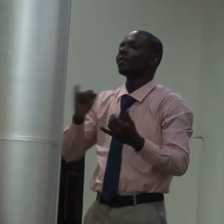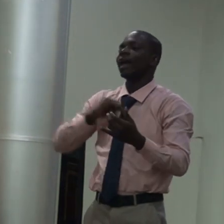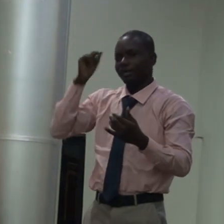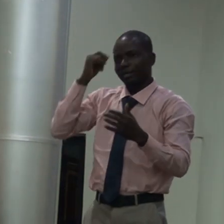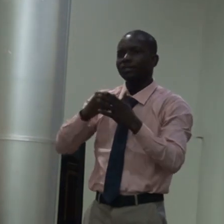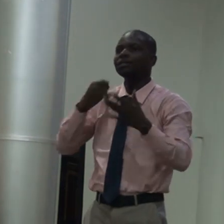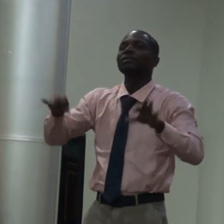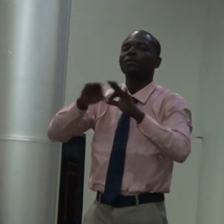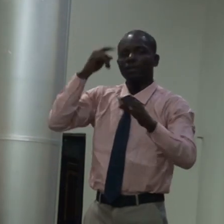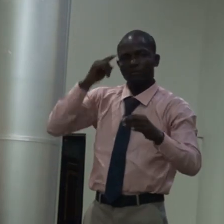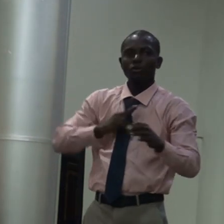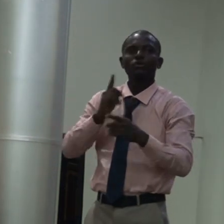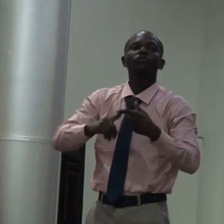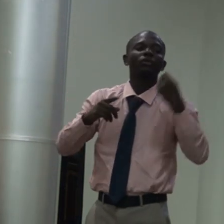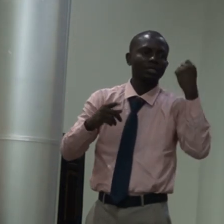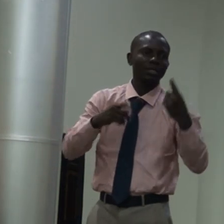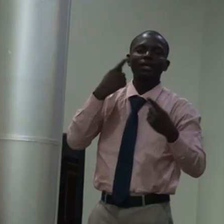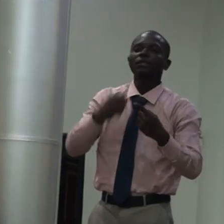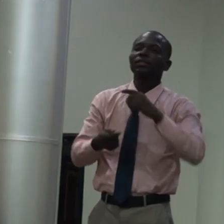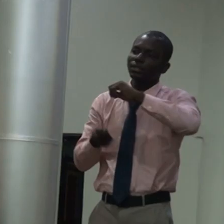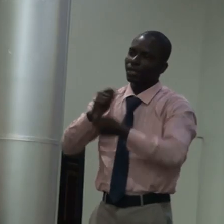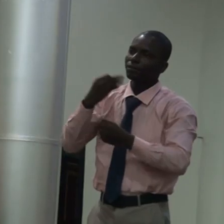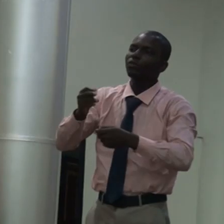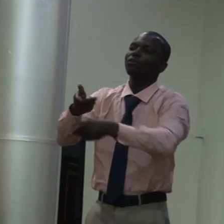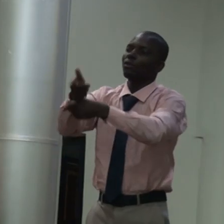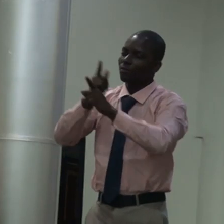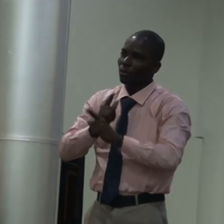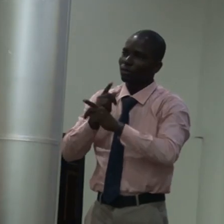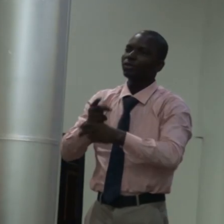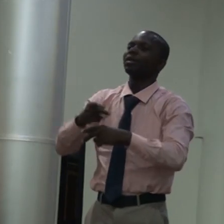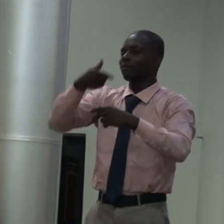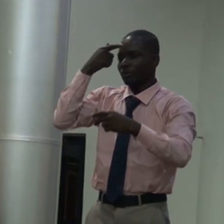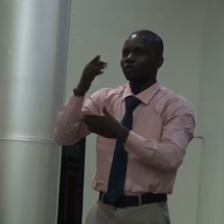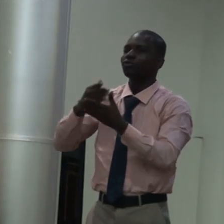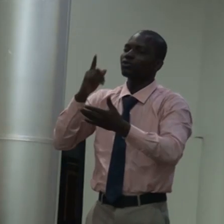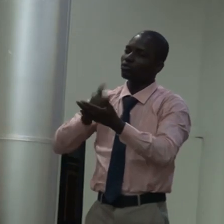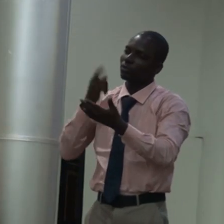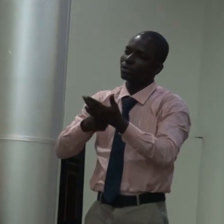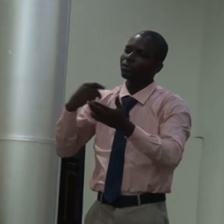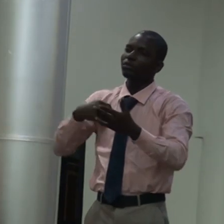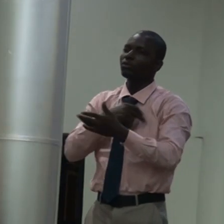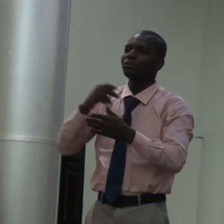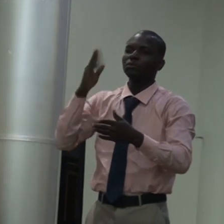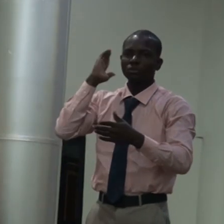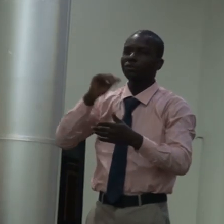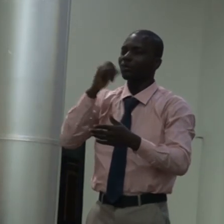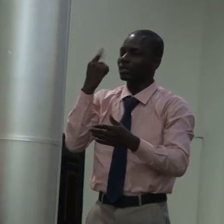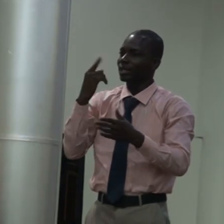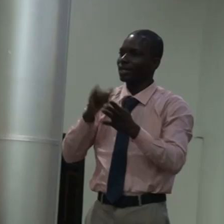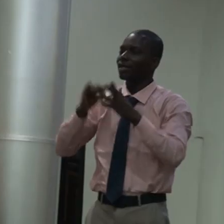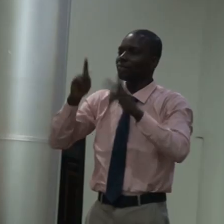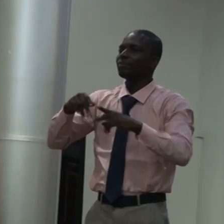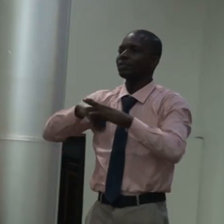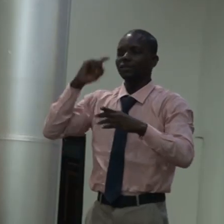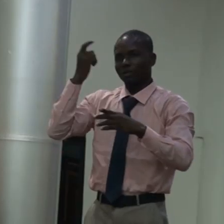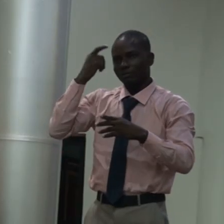think it is important for us to understand the dynamics of borrowing, that because sometimes we will be misunderstood to say, people in